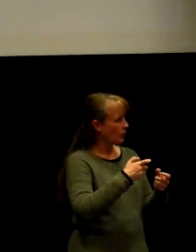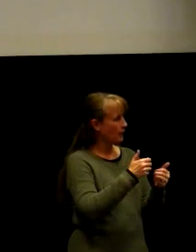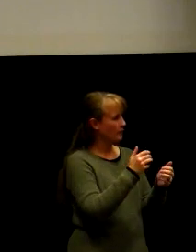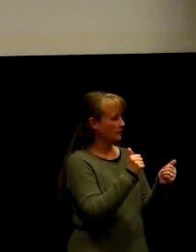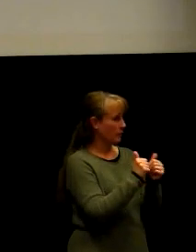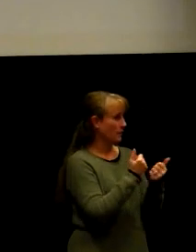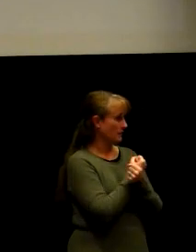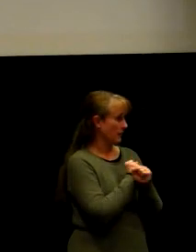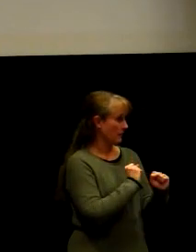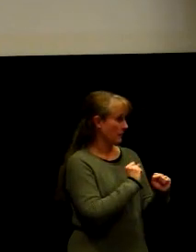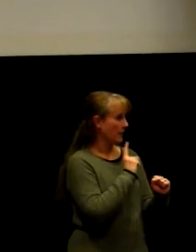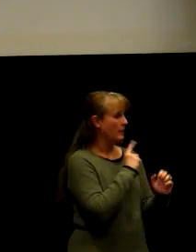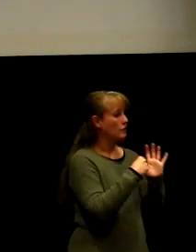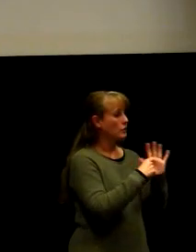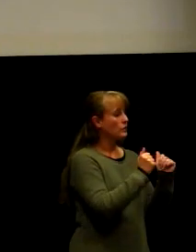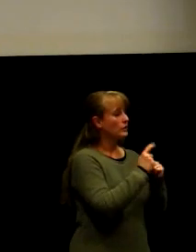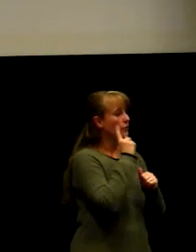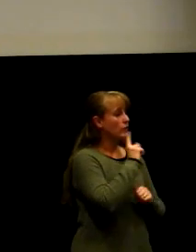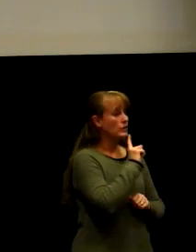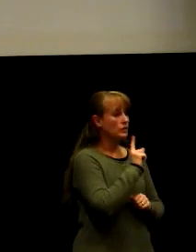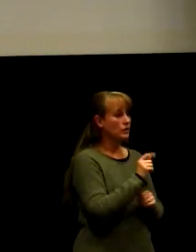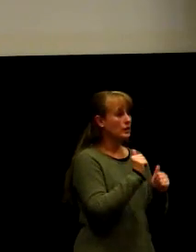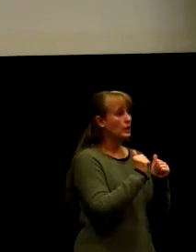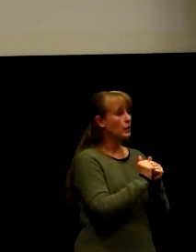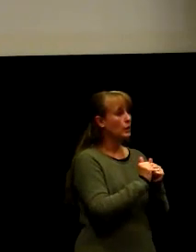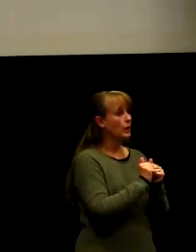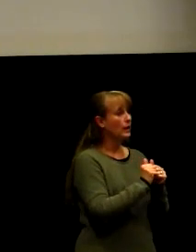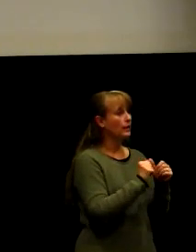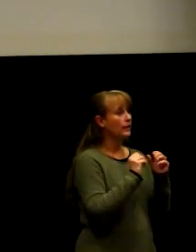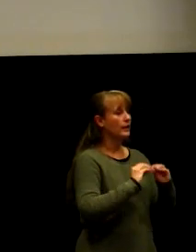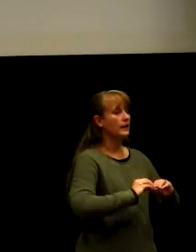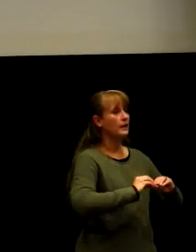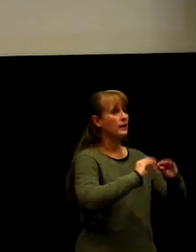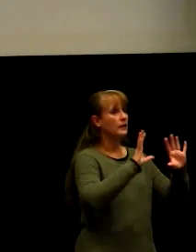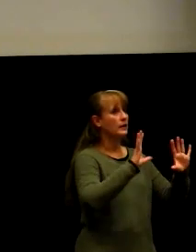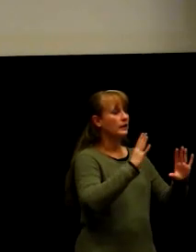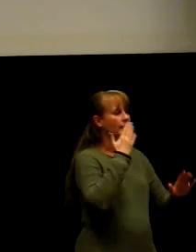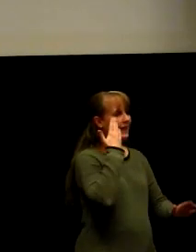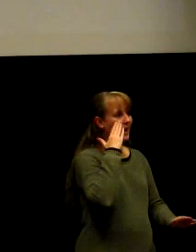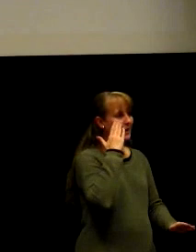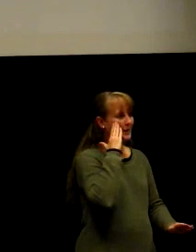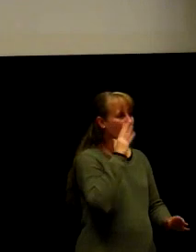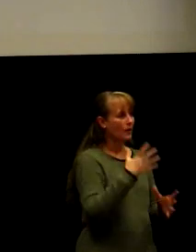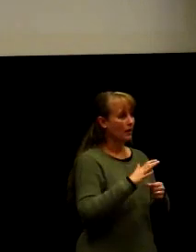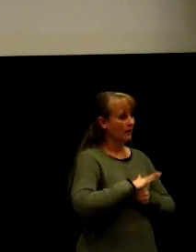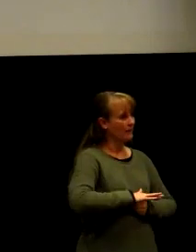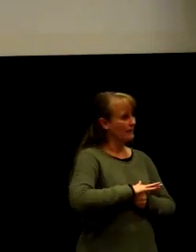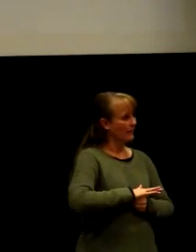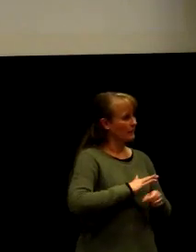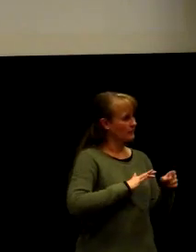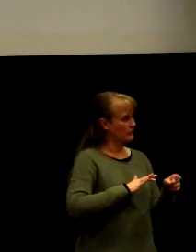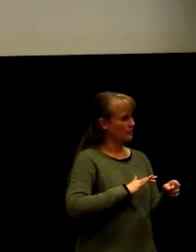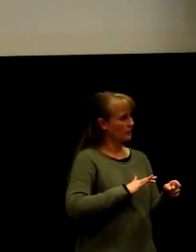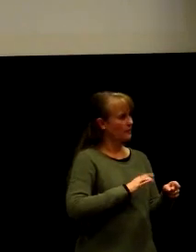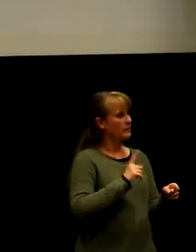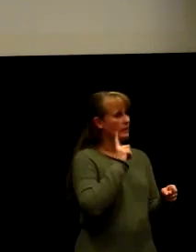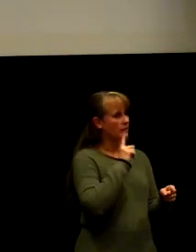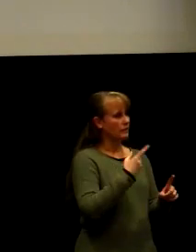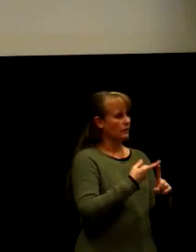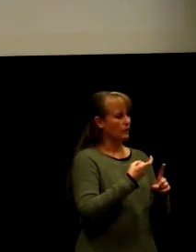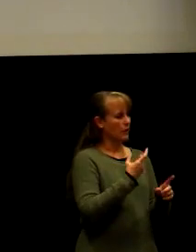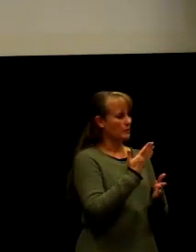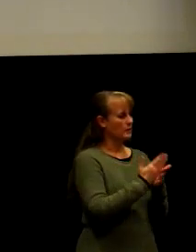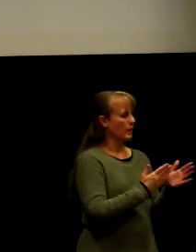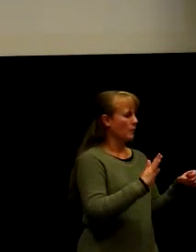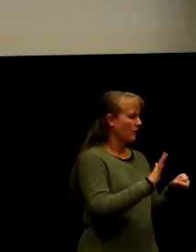this desire for certainty with the irreducible unknown. A lot of the tension in SF arises between such hard certainties